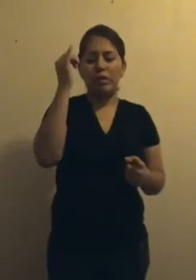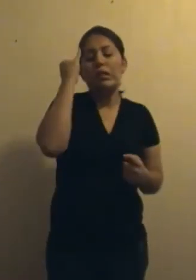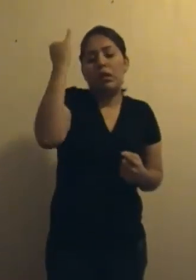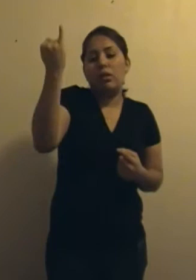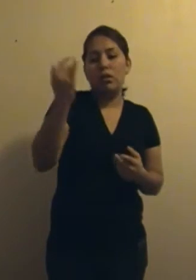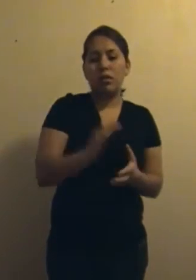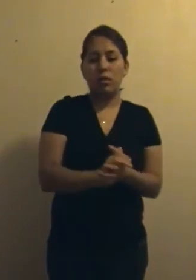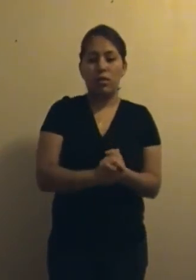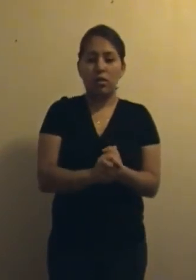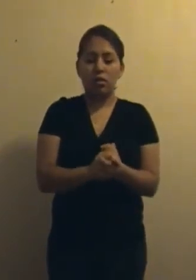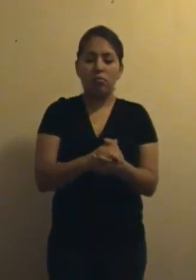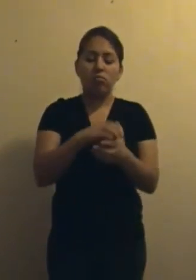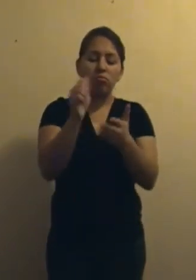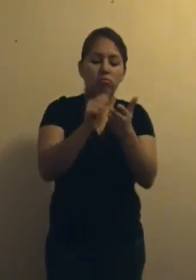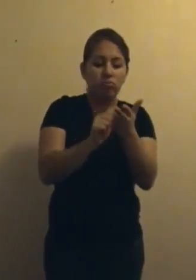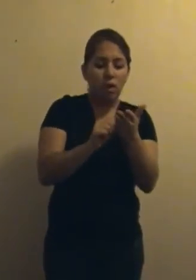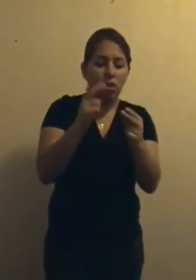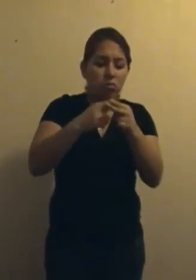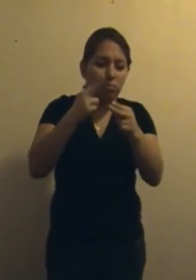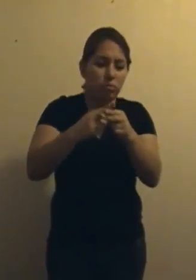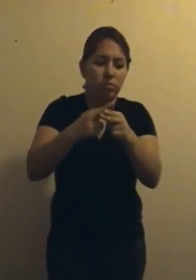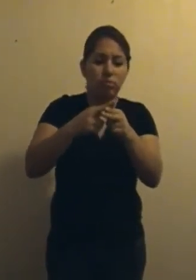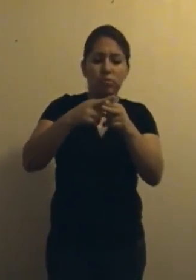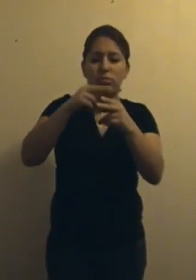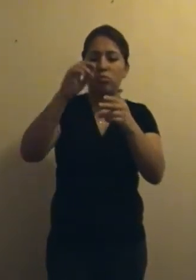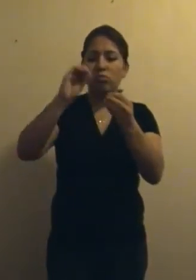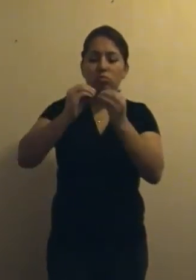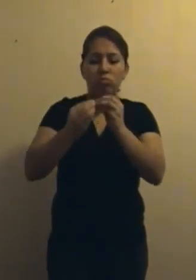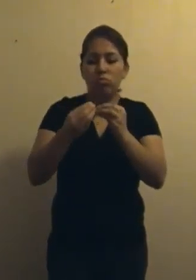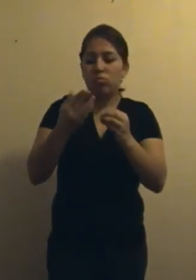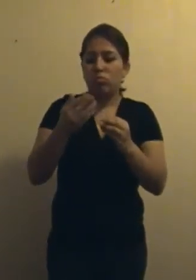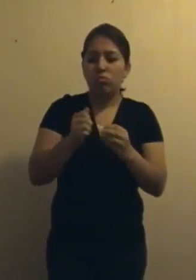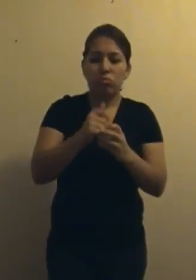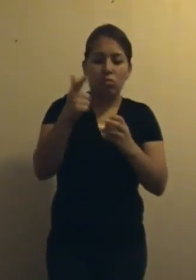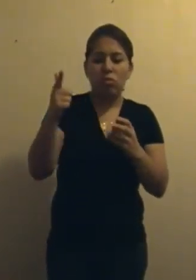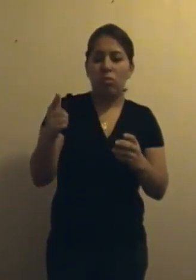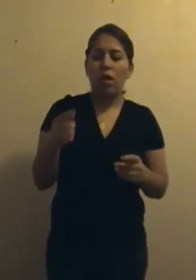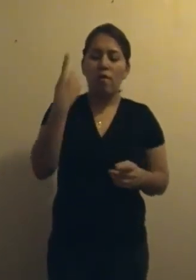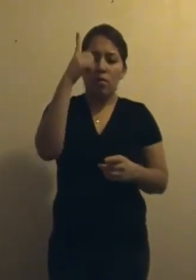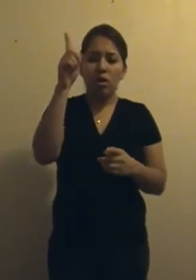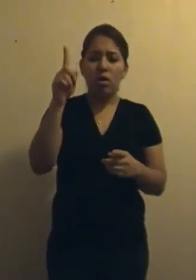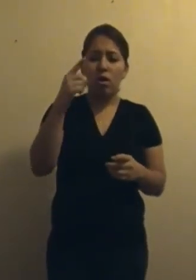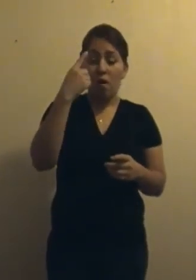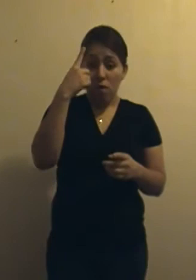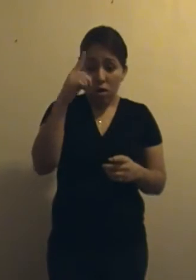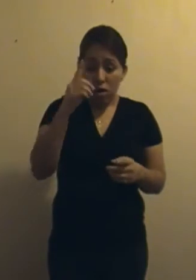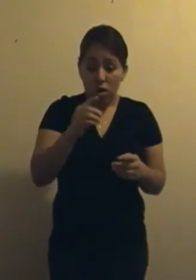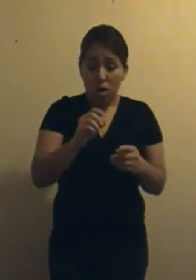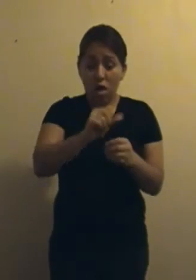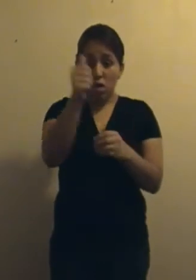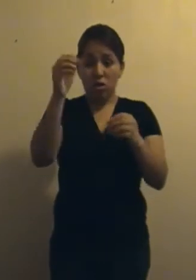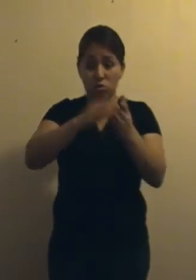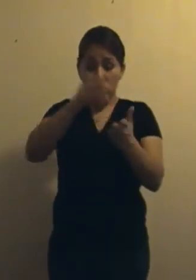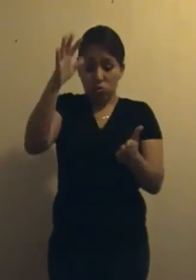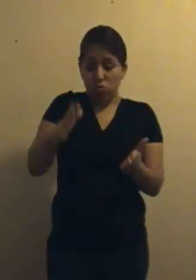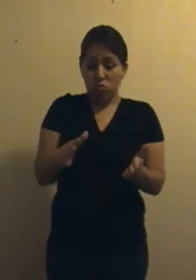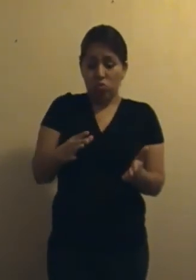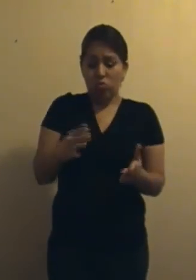name, volume number, other things like that that might be pertinent for other students who would be interested in looking up the same